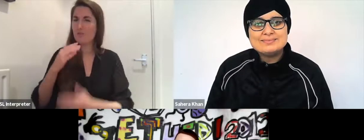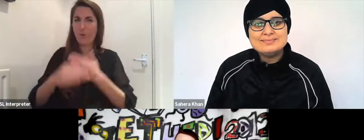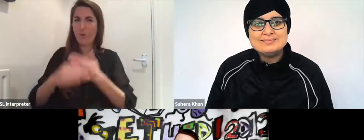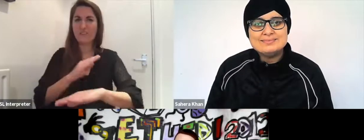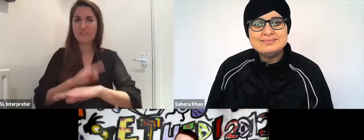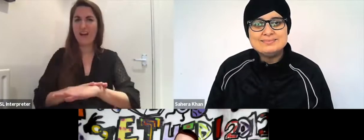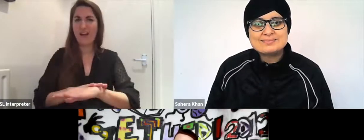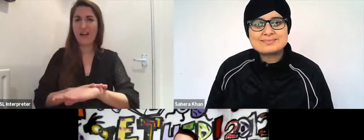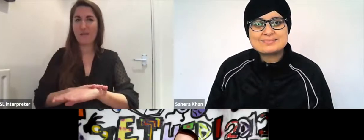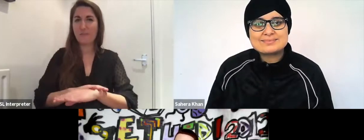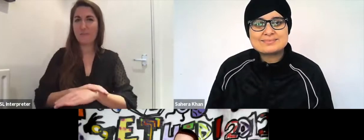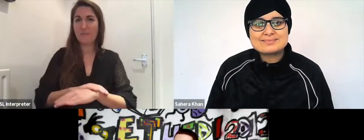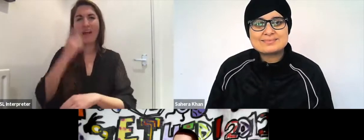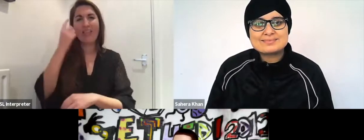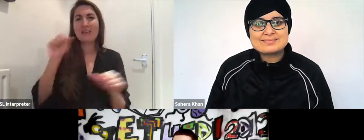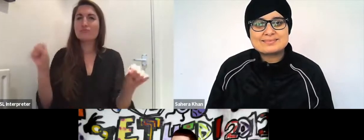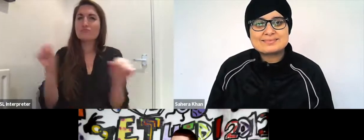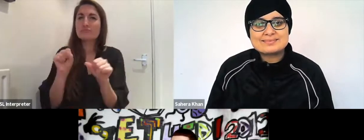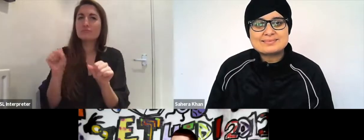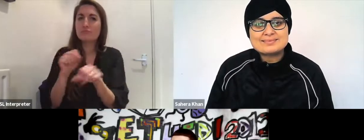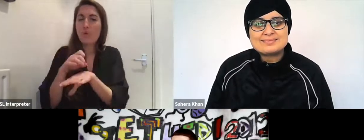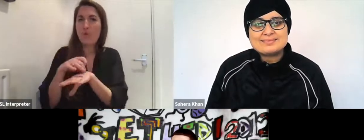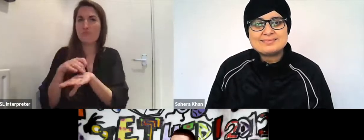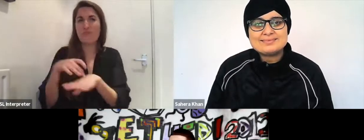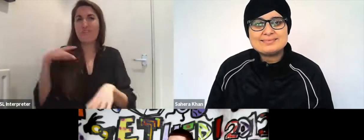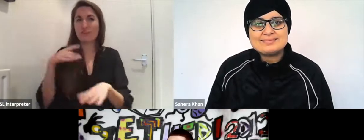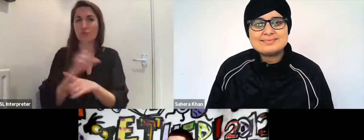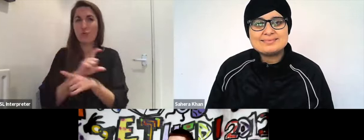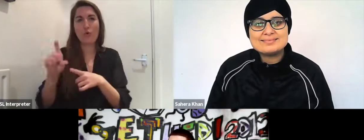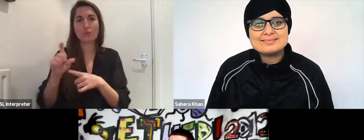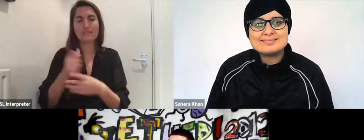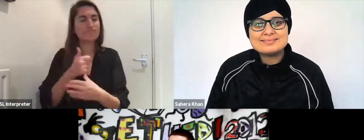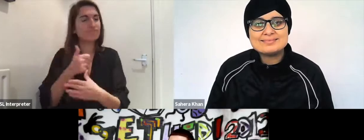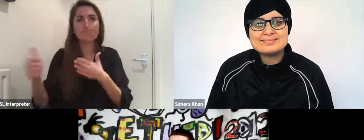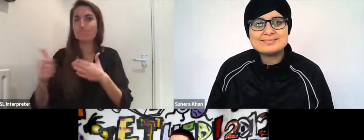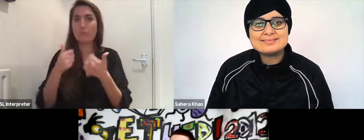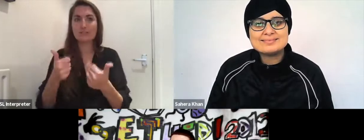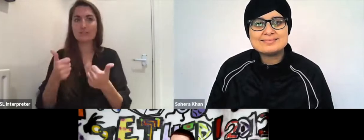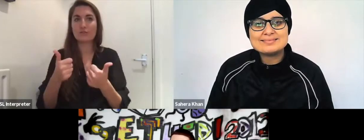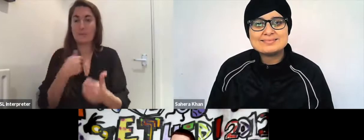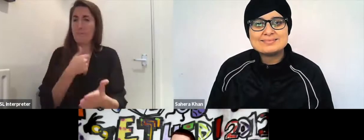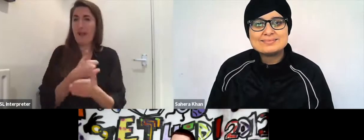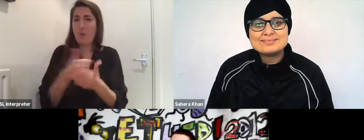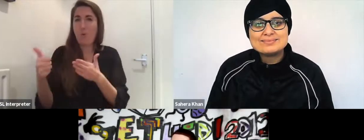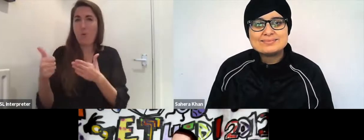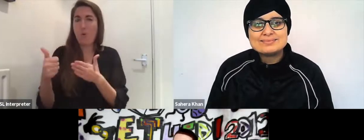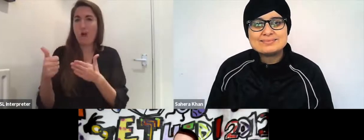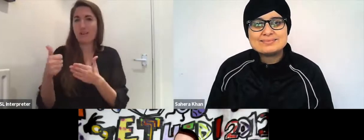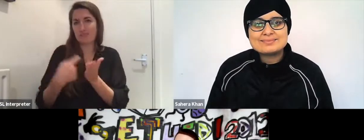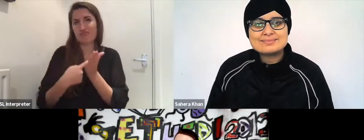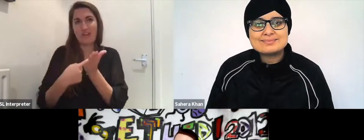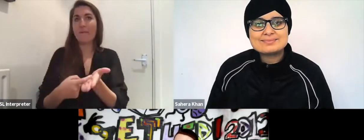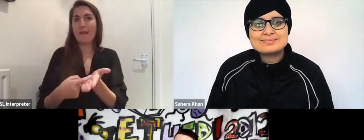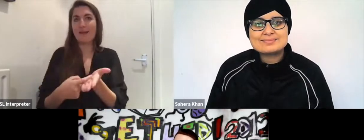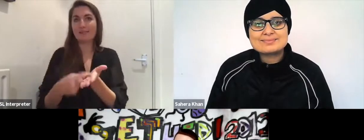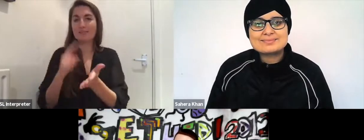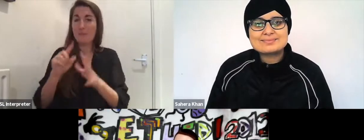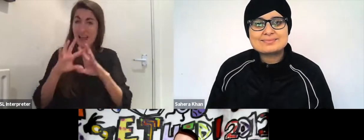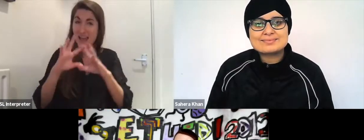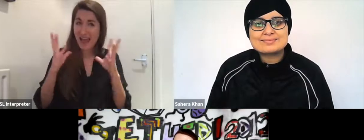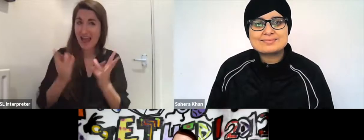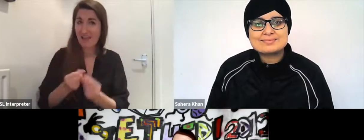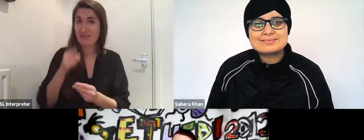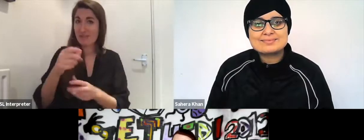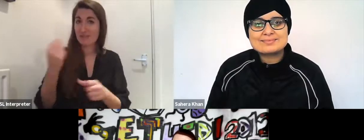think short professional courses are always great. I would always recommend them. But everything you do is